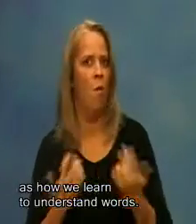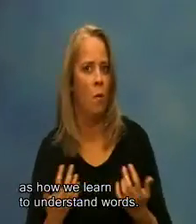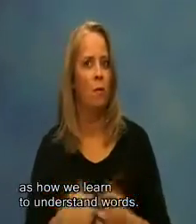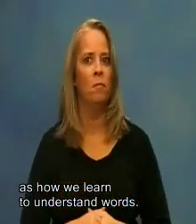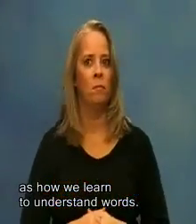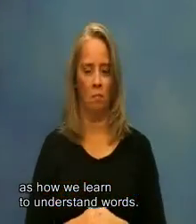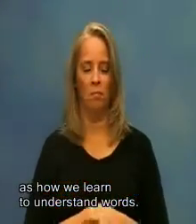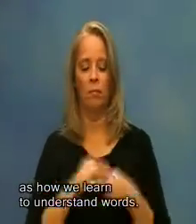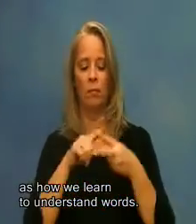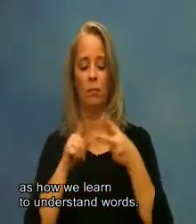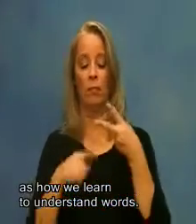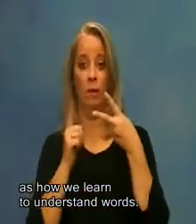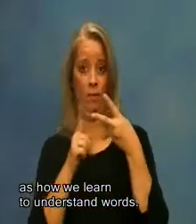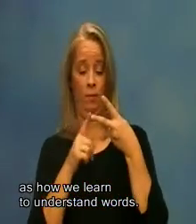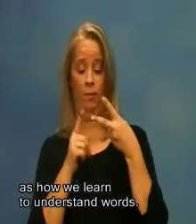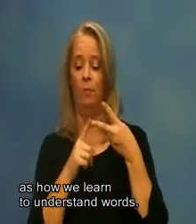as how we learn to understand words.